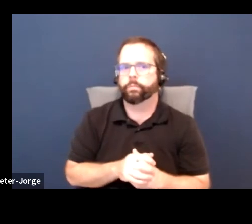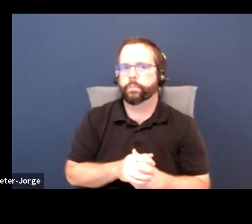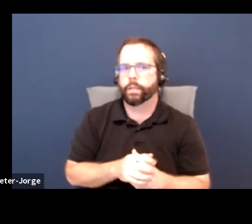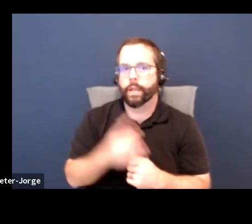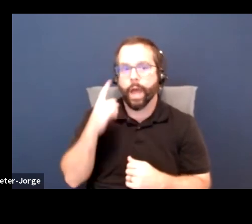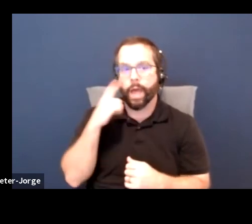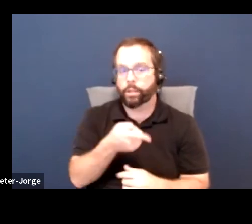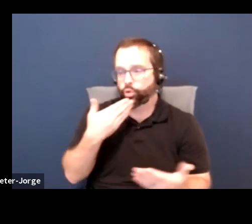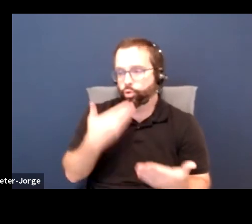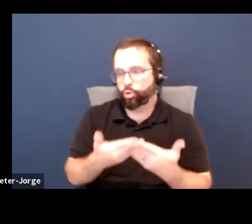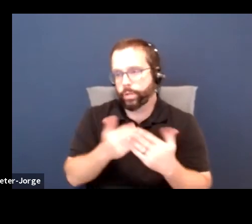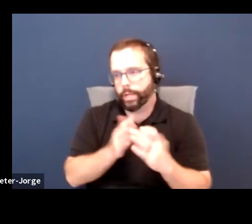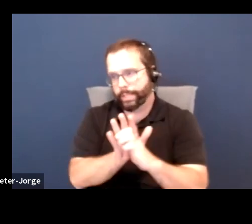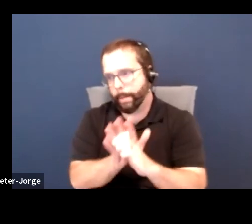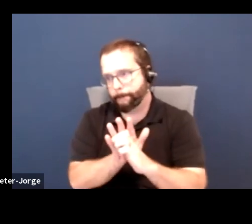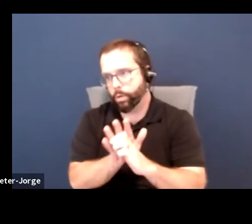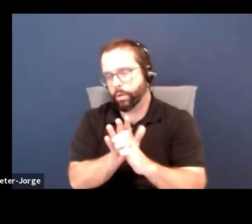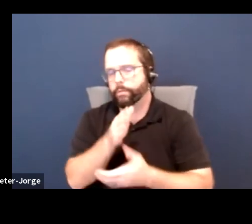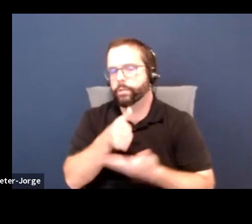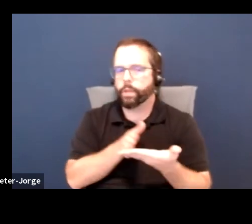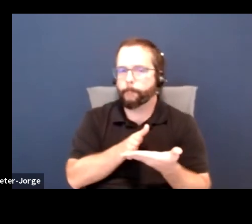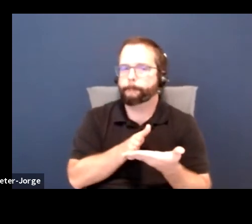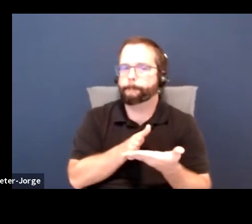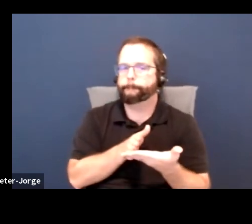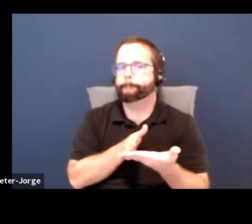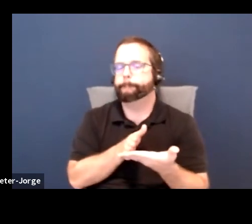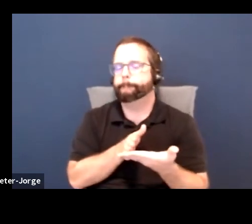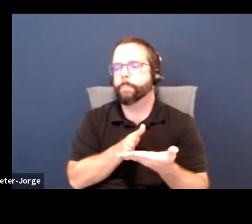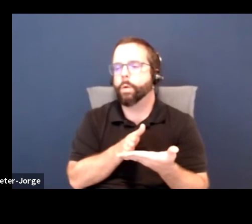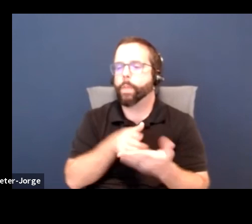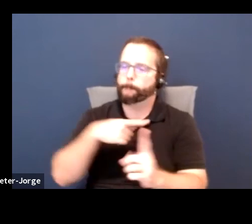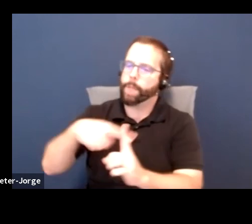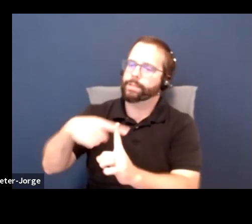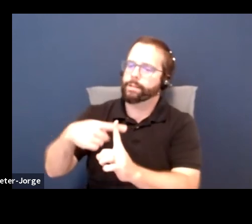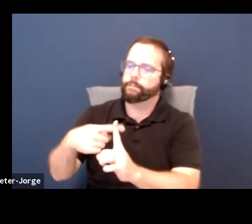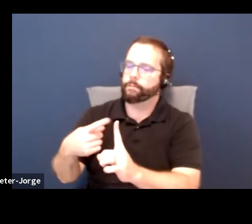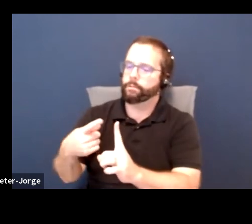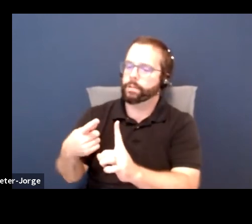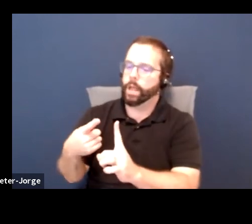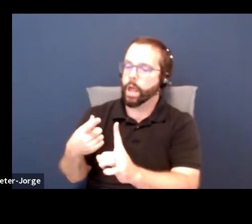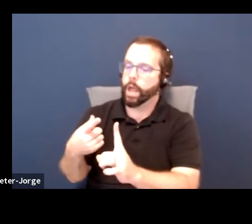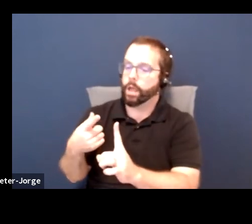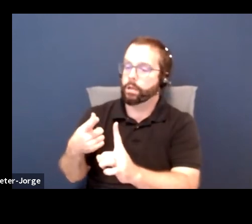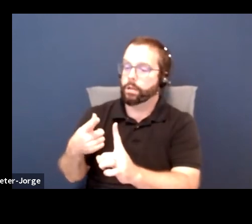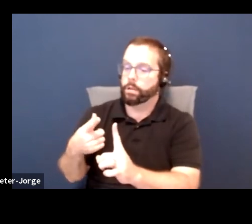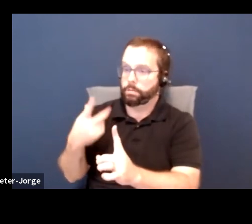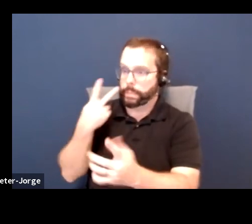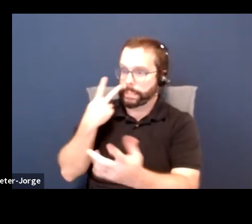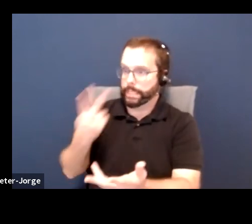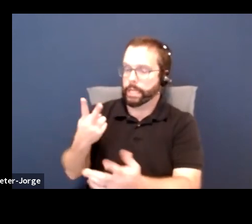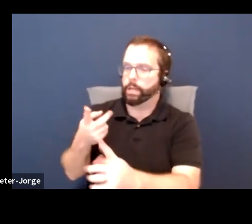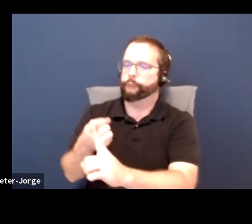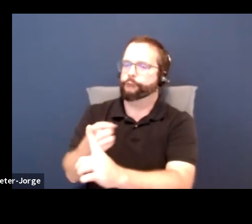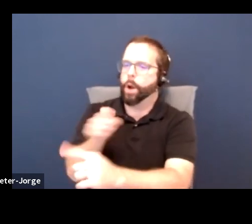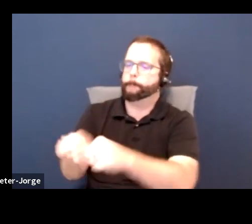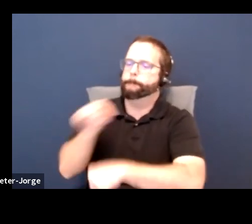good example of some of the positives that have come out of our very deliberate attempts